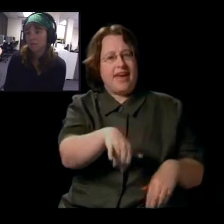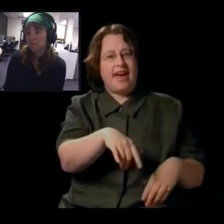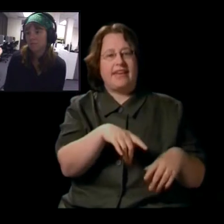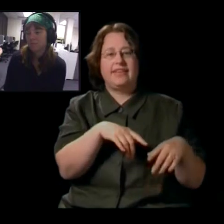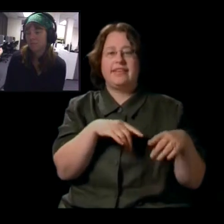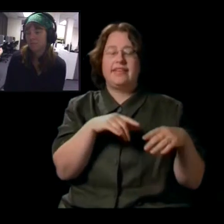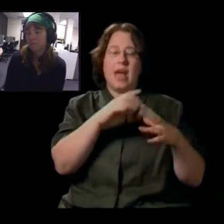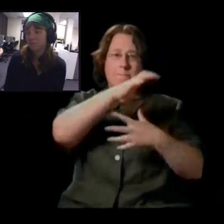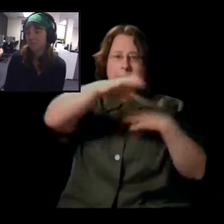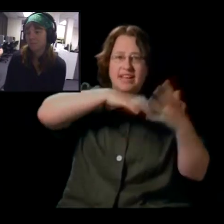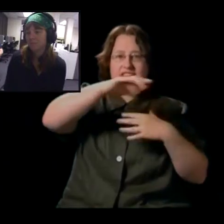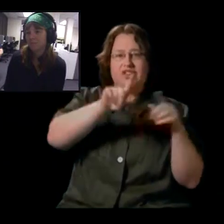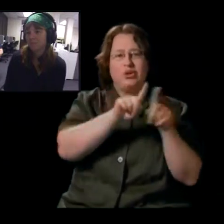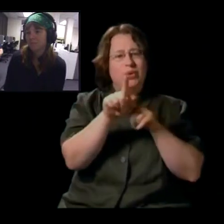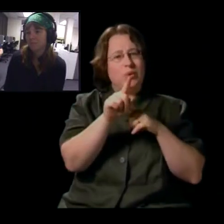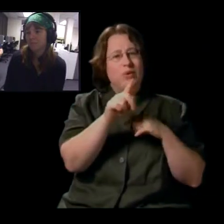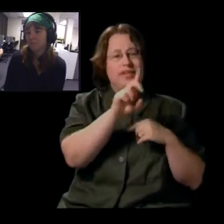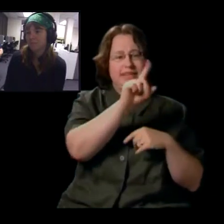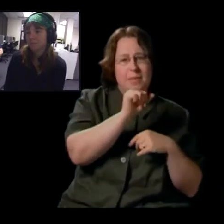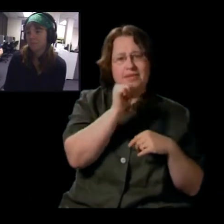and